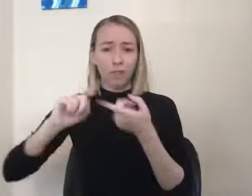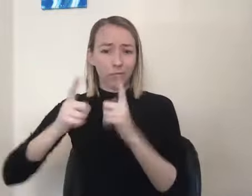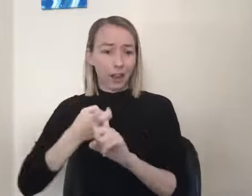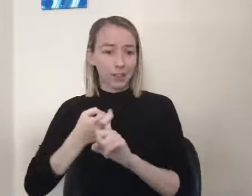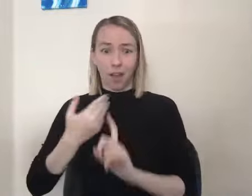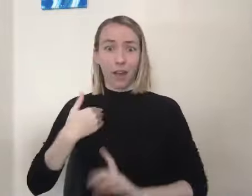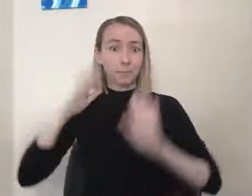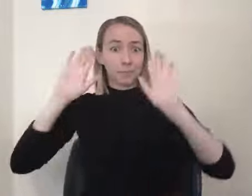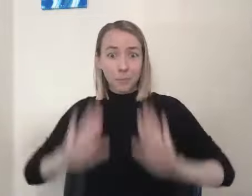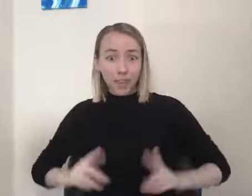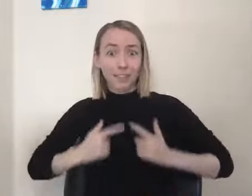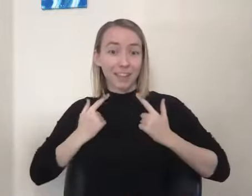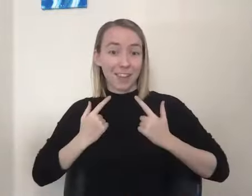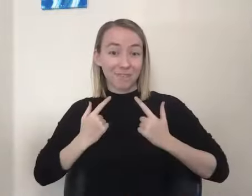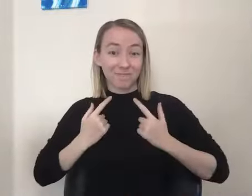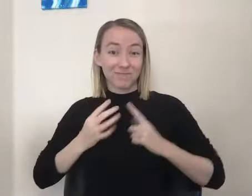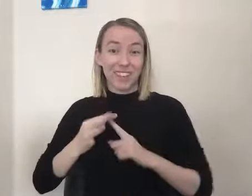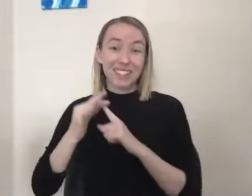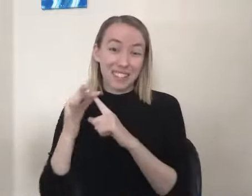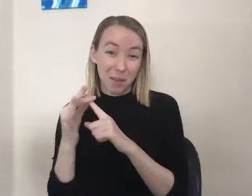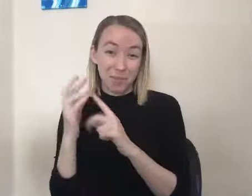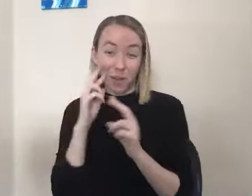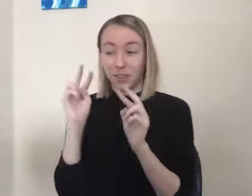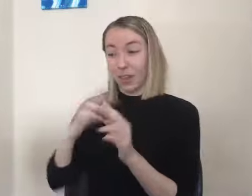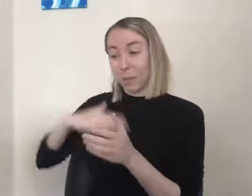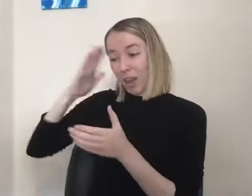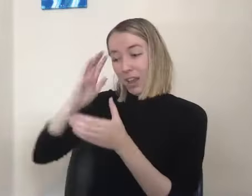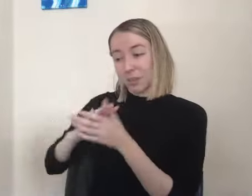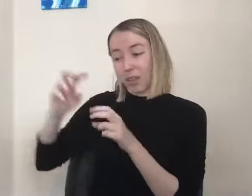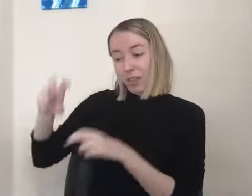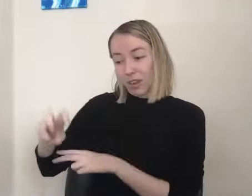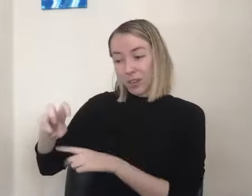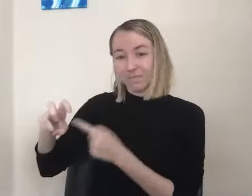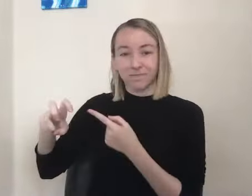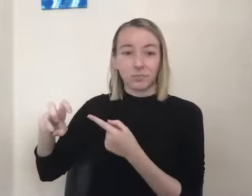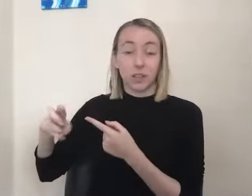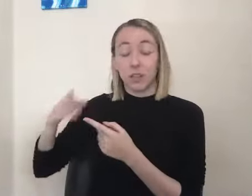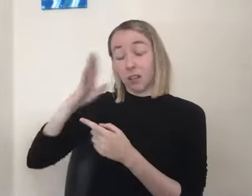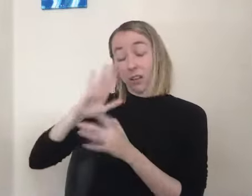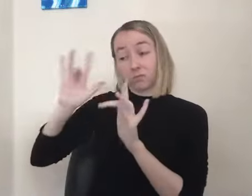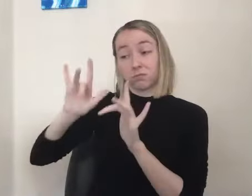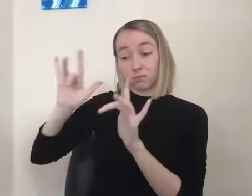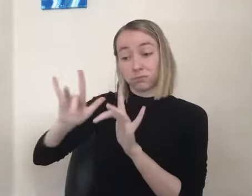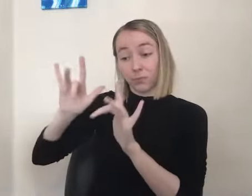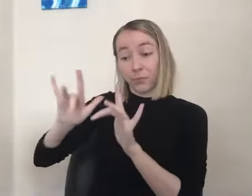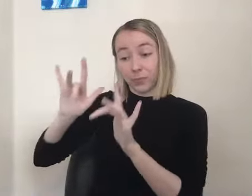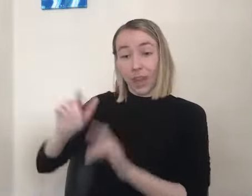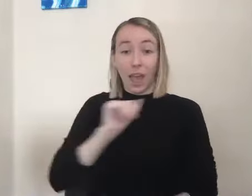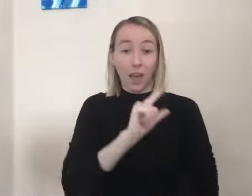really, really good life. I went to a lot of Al-Anon meetings. I went to a lot of Al-Anon conventions. I had a lot of good friends. My life was